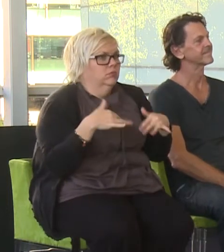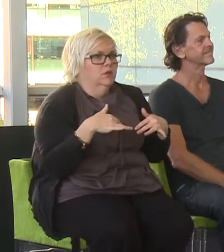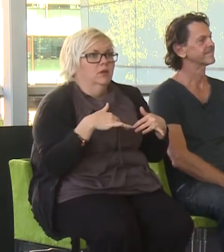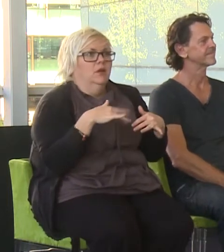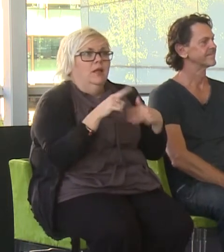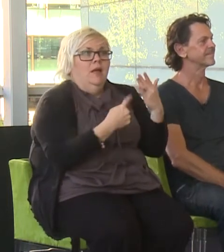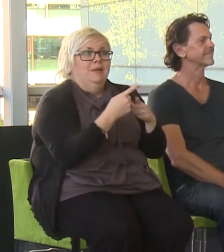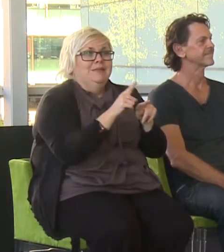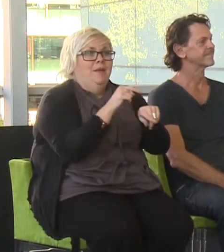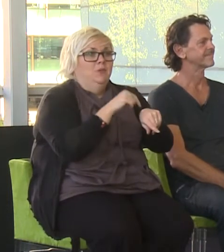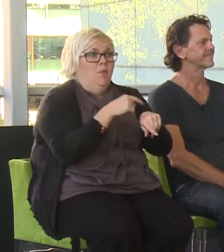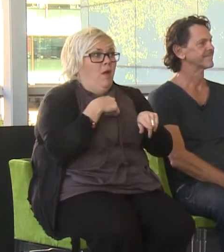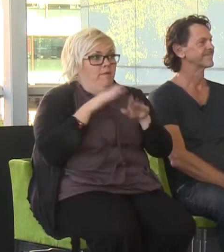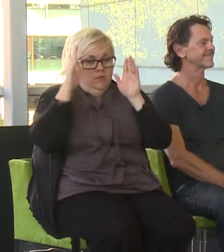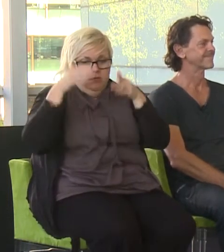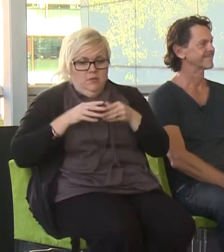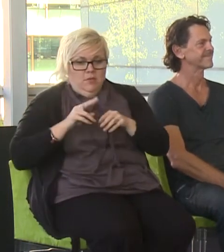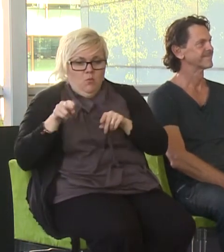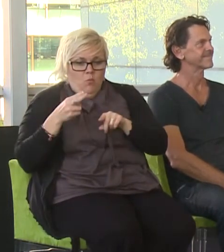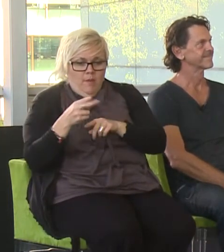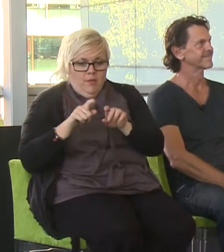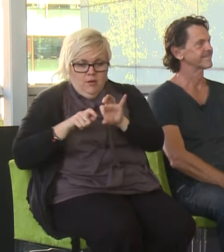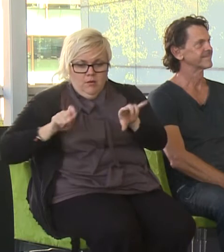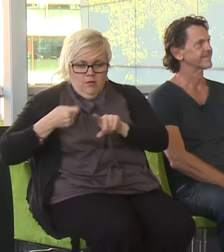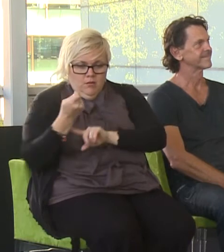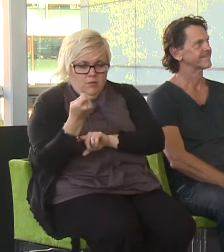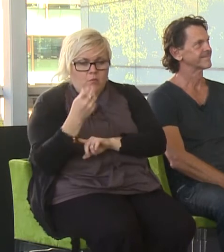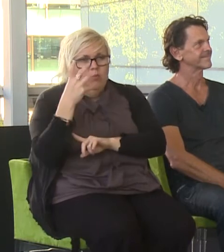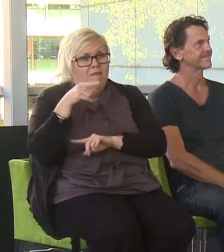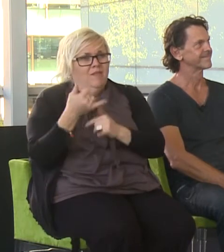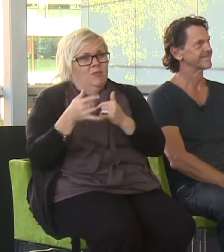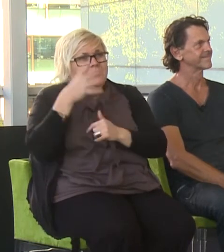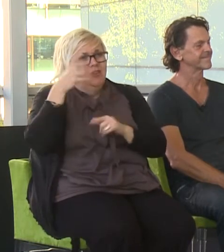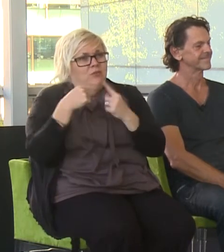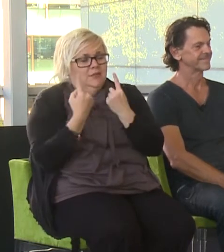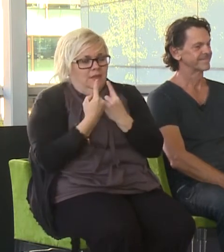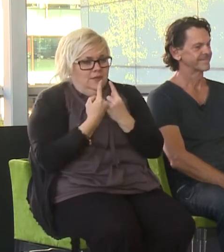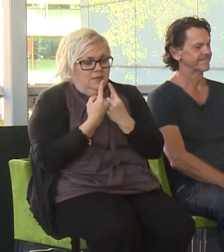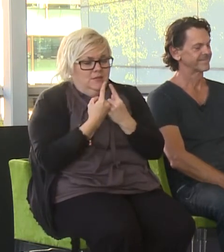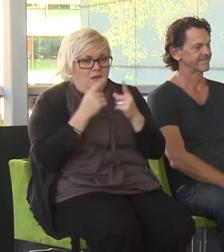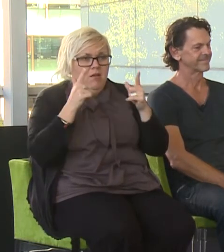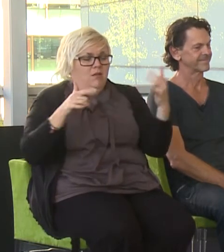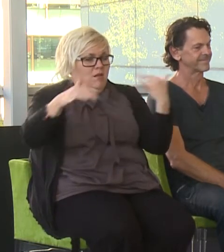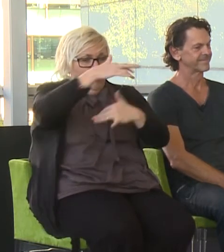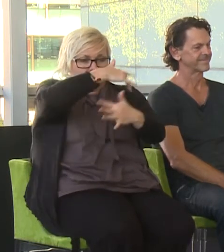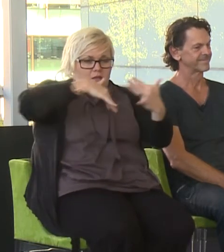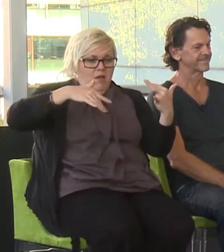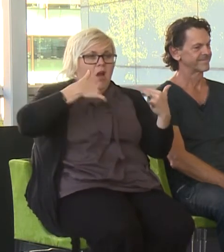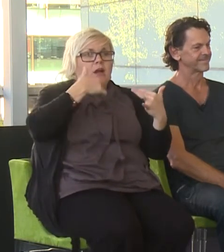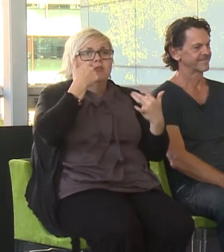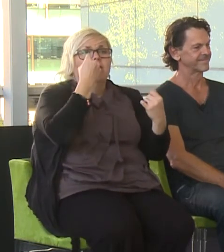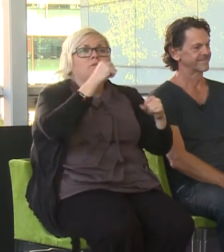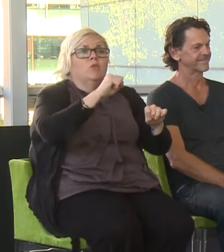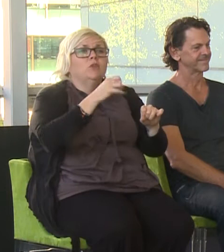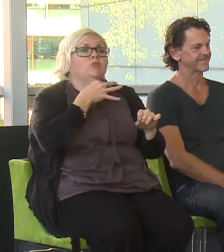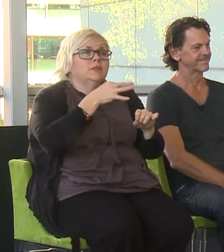I'm concentrating on the weapons, inherently dangerous objects. My major preoccupation is to avoid risk,